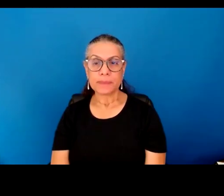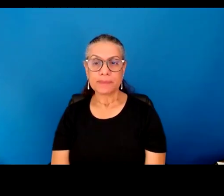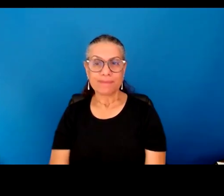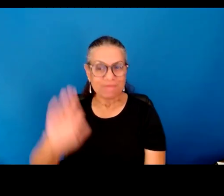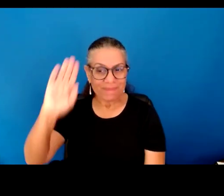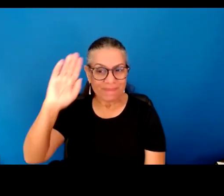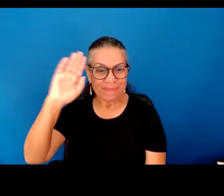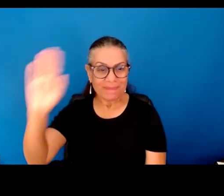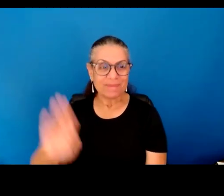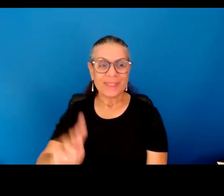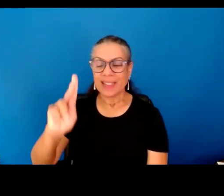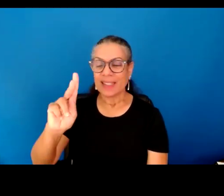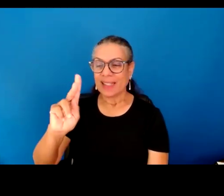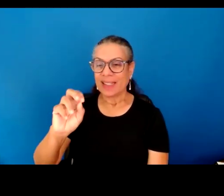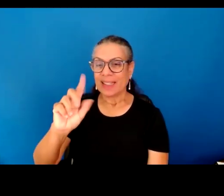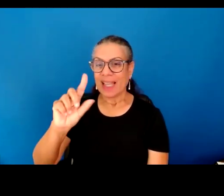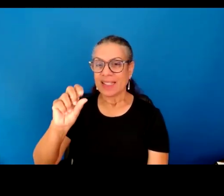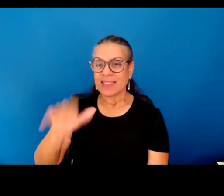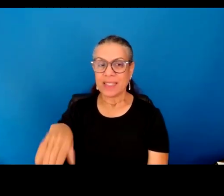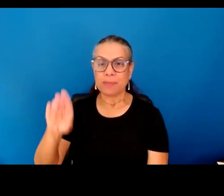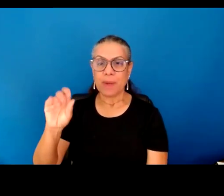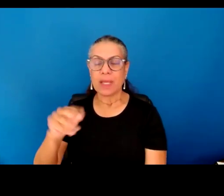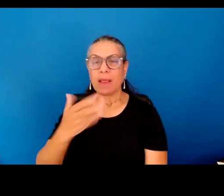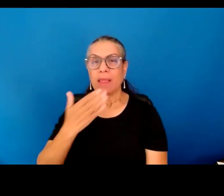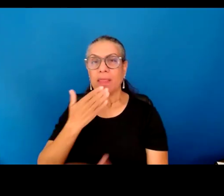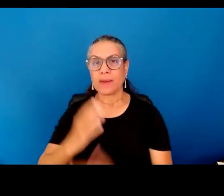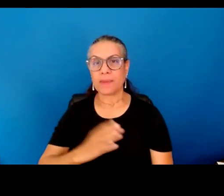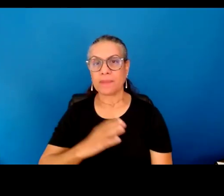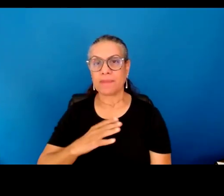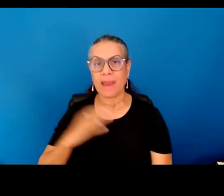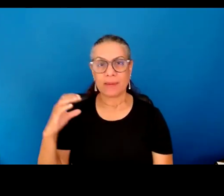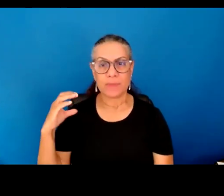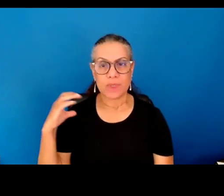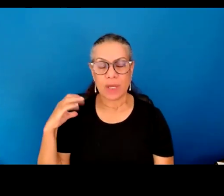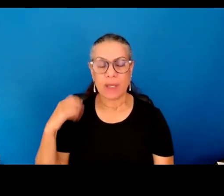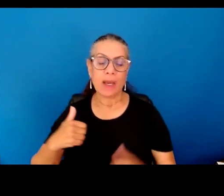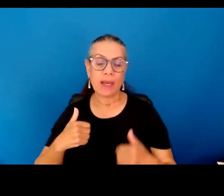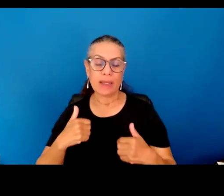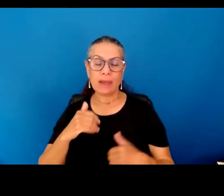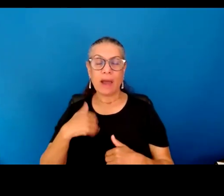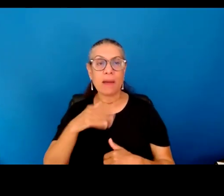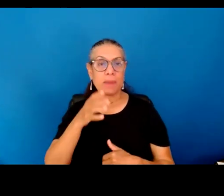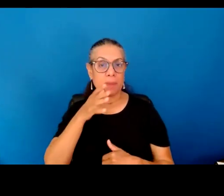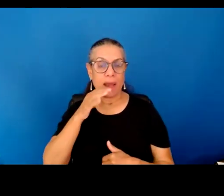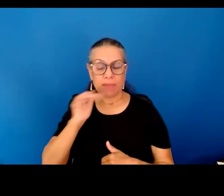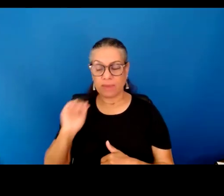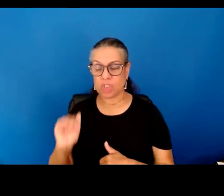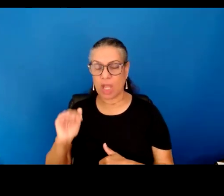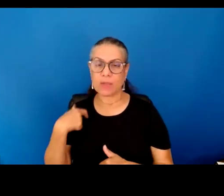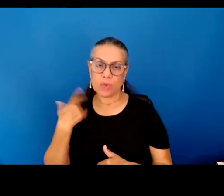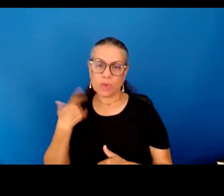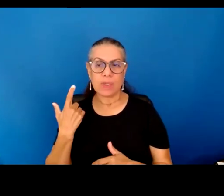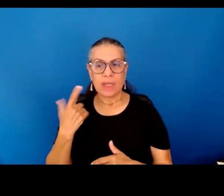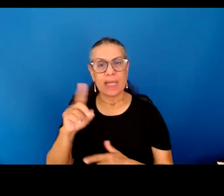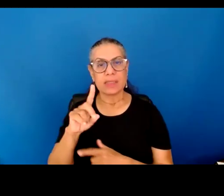Hi, everyone. I'm Kelsey Brendel. Thank you, Madam Chair. I'm the parent of a young child with severe disabilities and medical fragility, live in